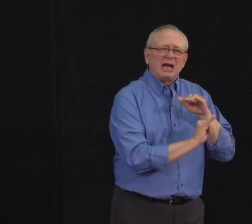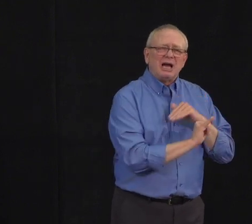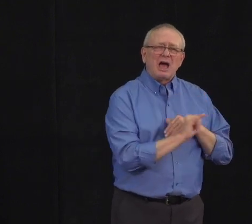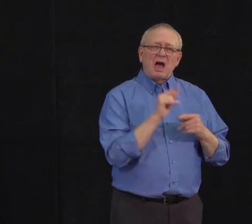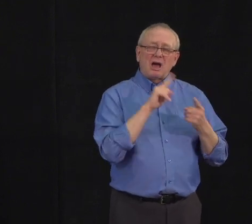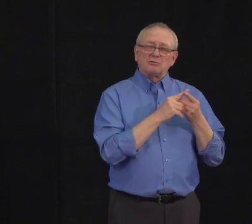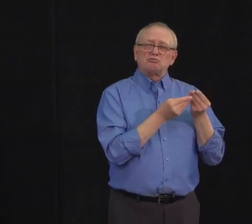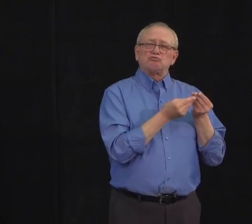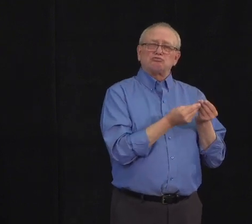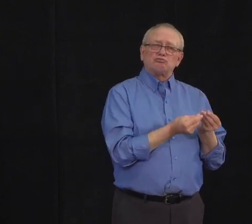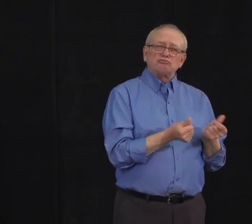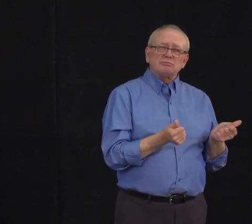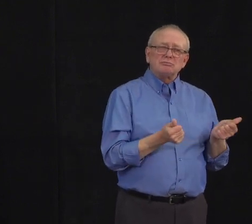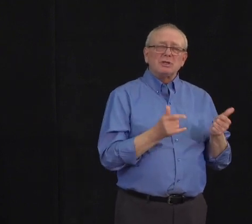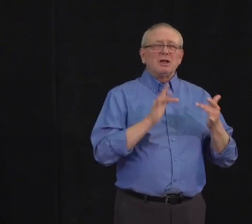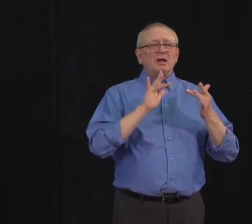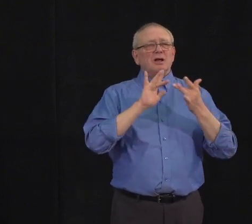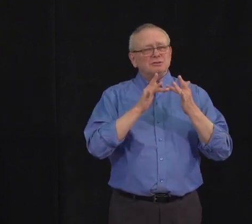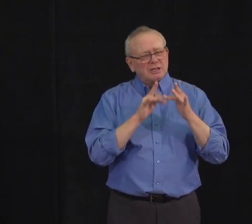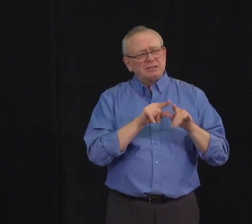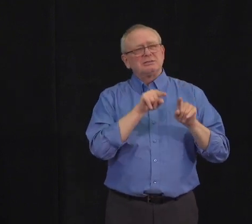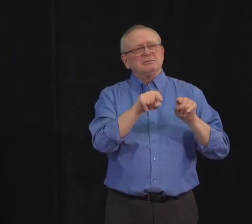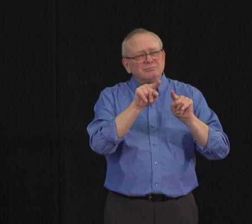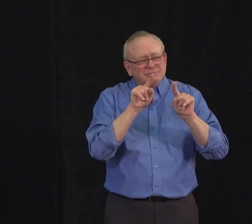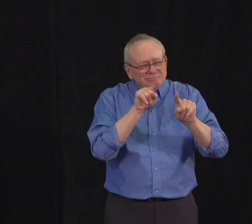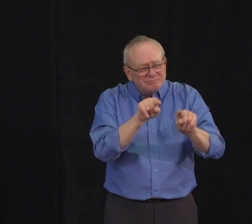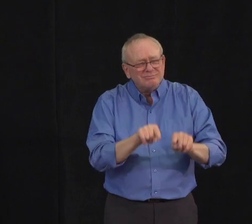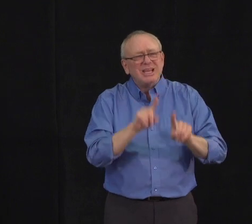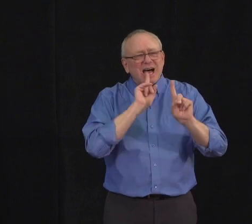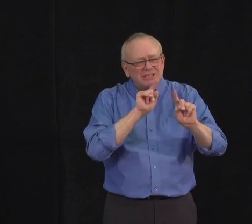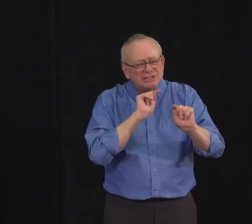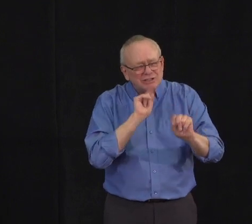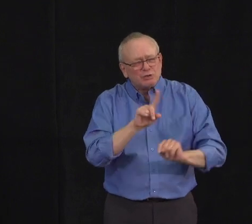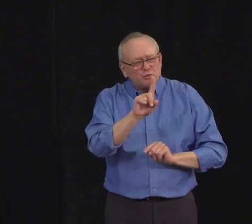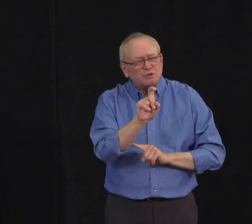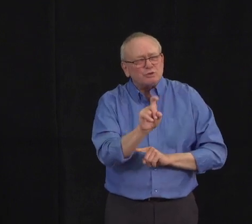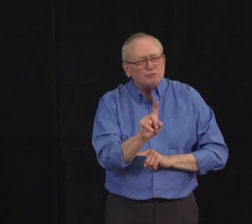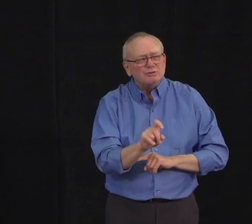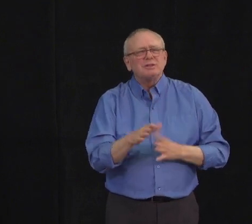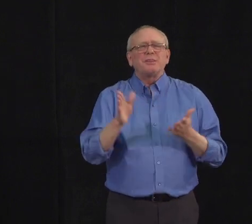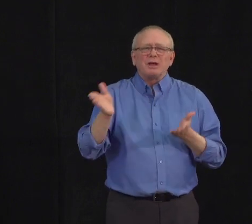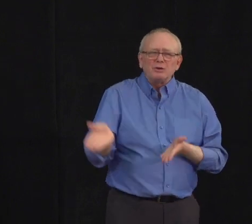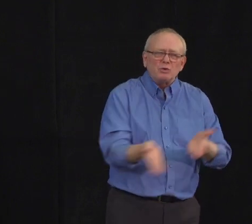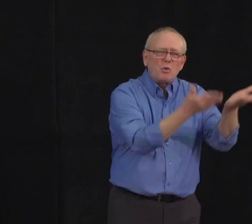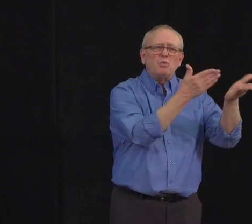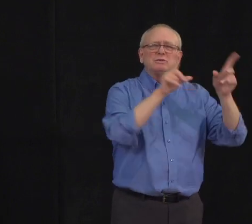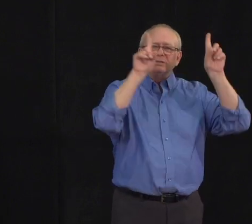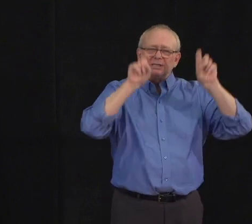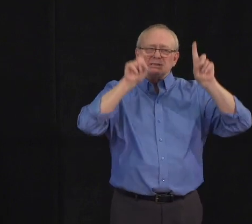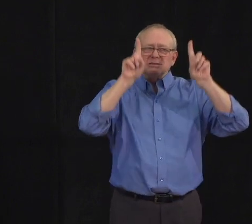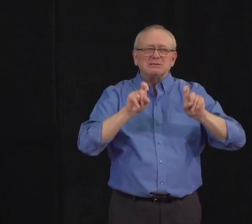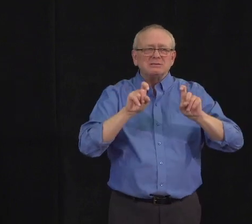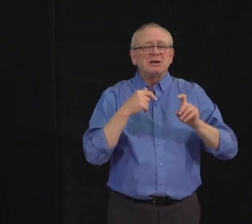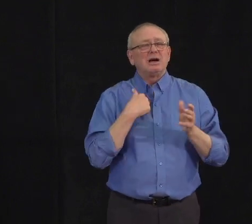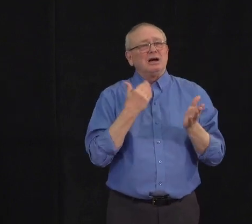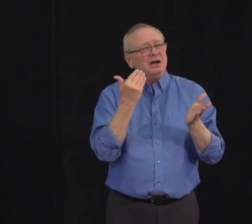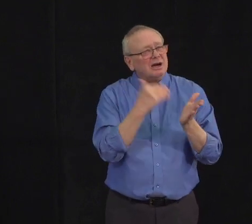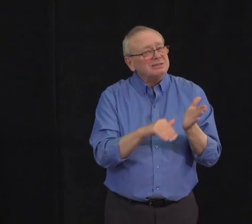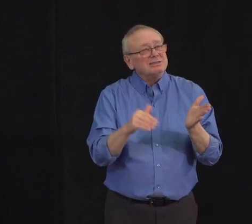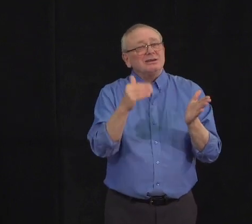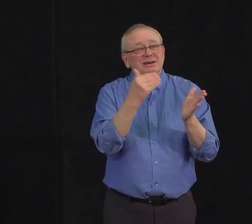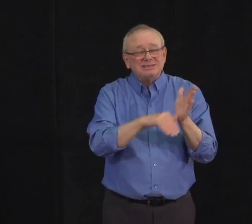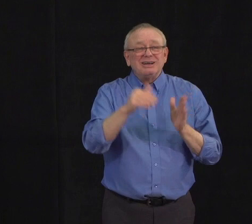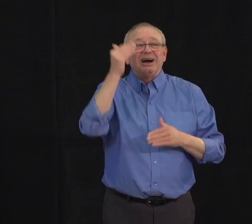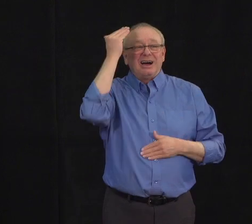but I cannot overstate how critical this step is to protecting the health of those around you. So